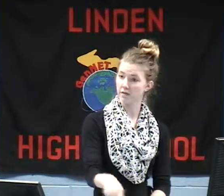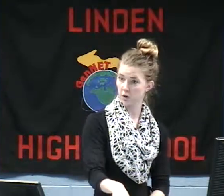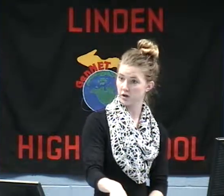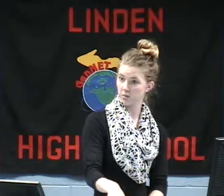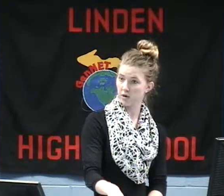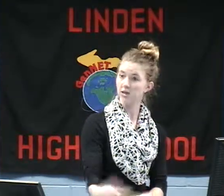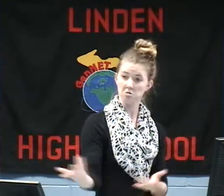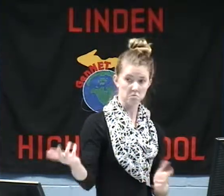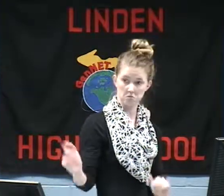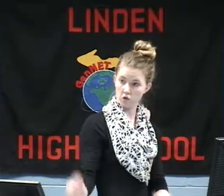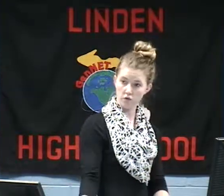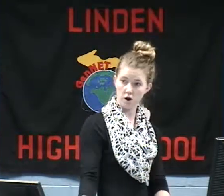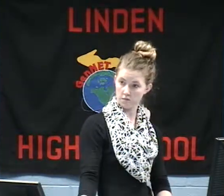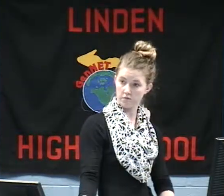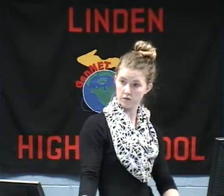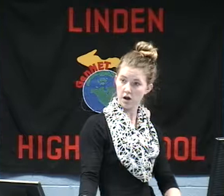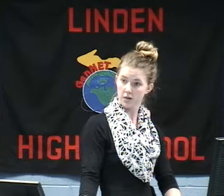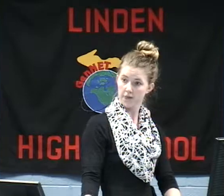cochlear implants, go for it. So you're not for them.